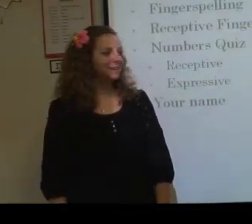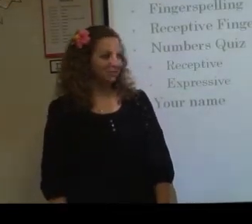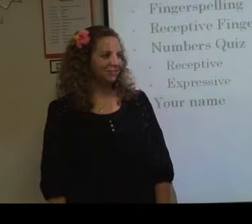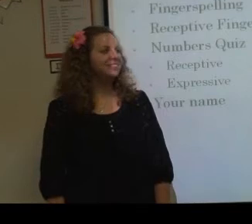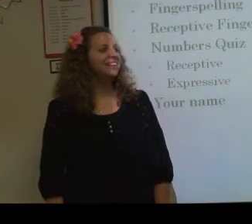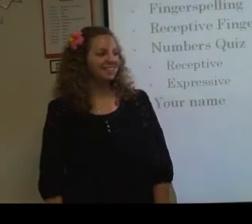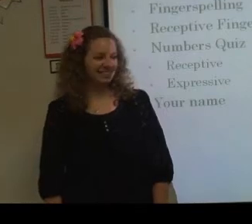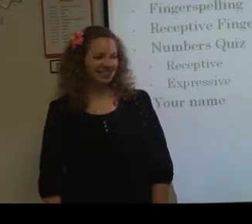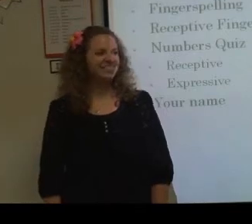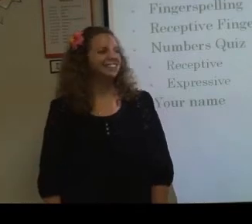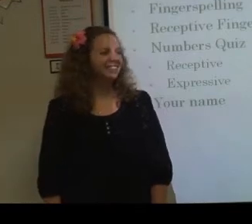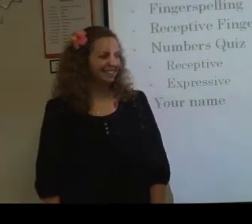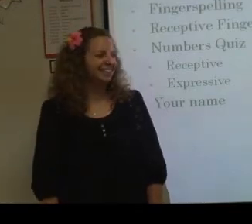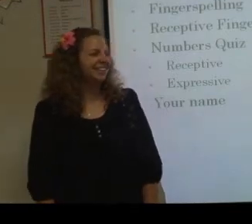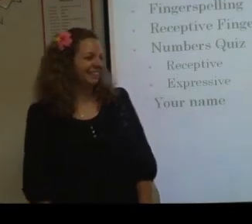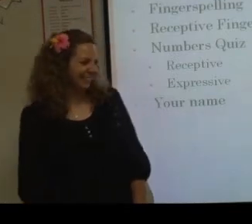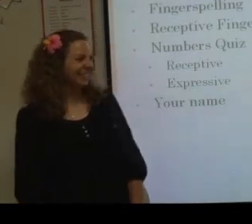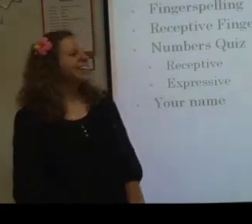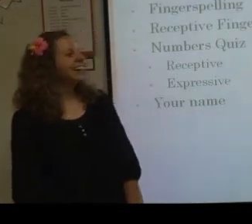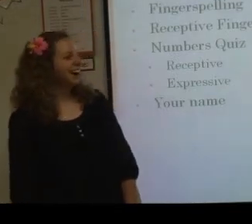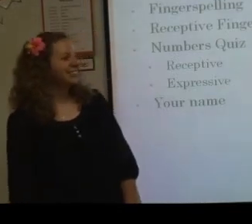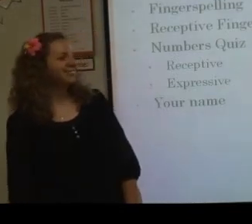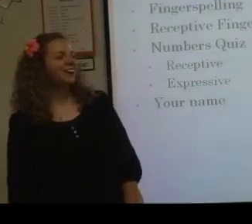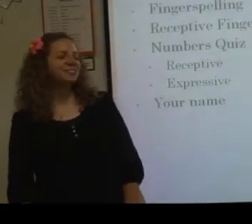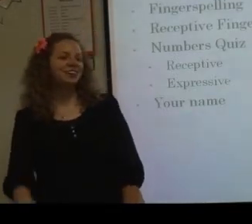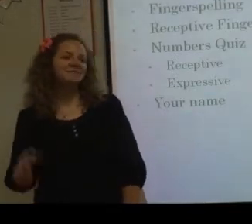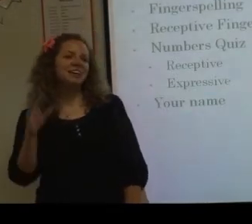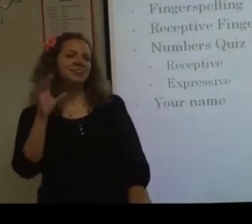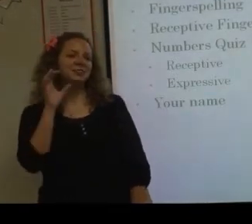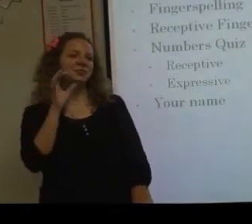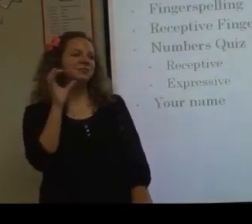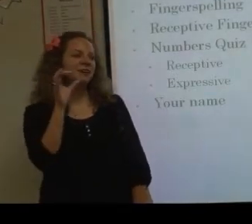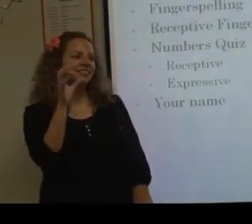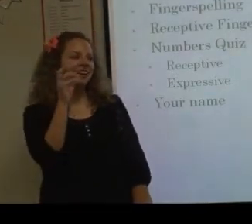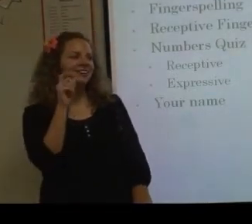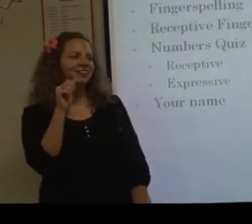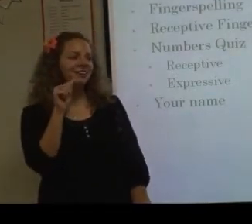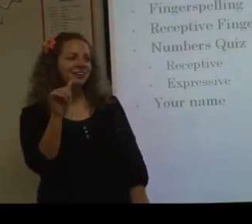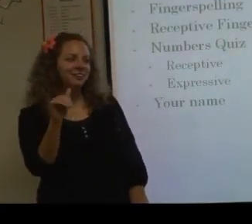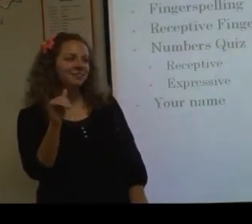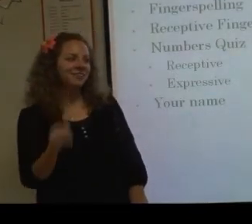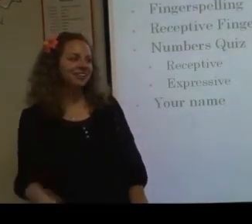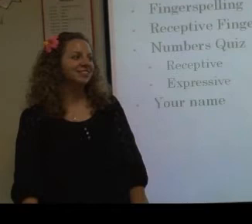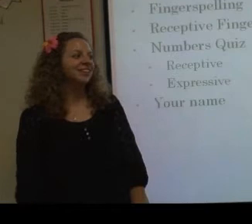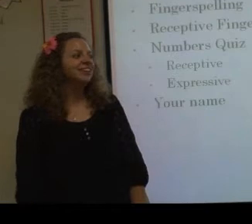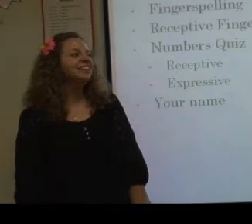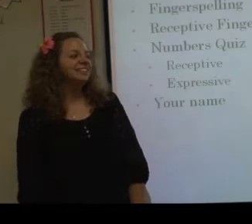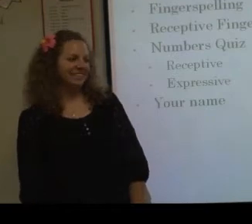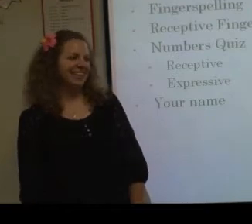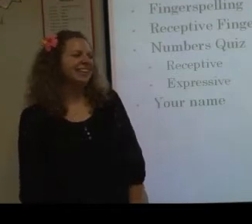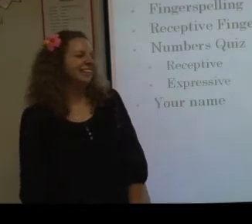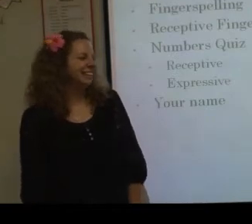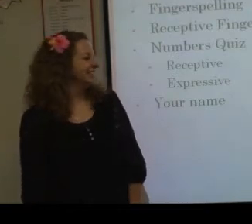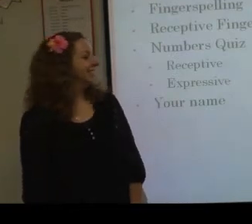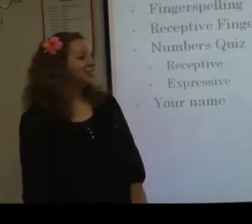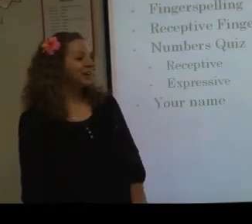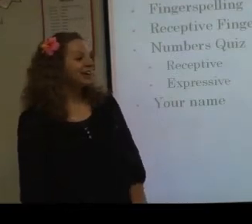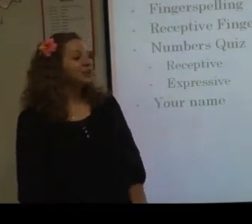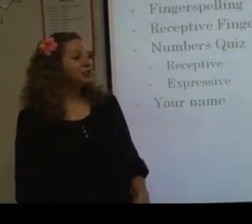April. Okay. Yes. Good. Awesome. I was trying to pick a shorter one that you could go a little bit faster. That's okay. Did